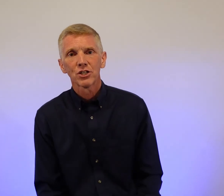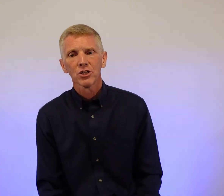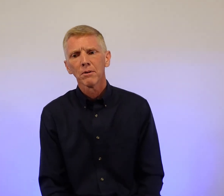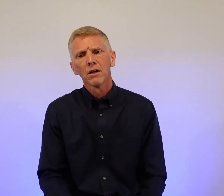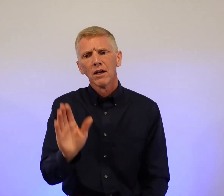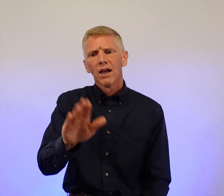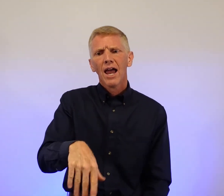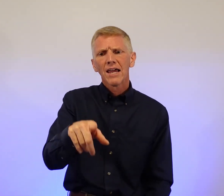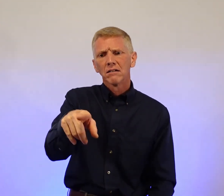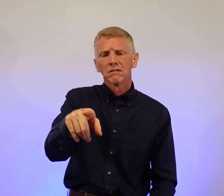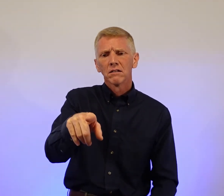relationship. Hey,